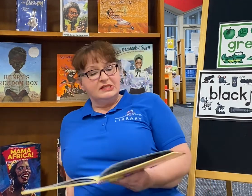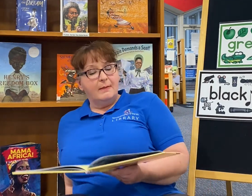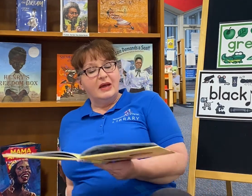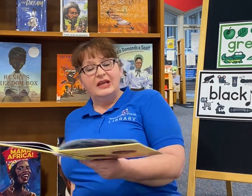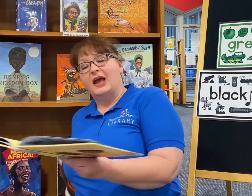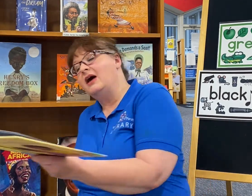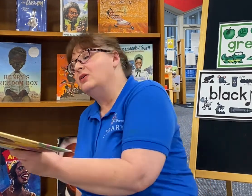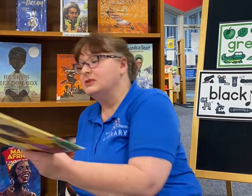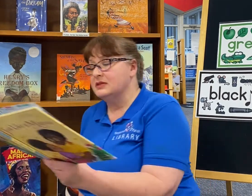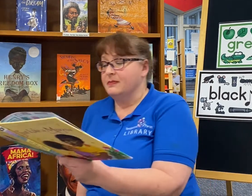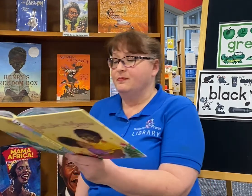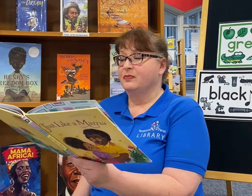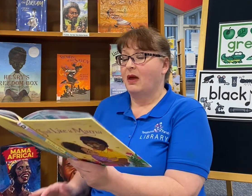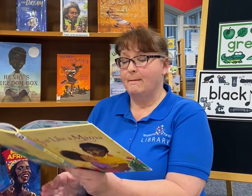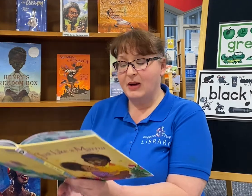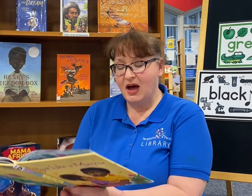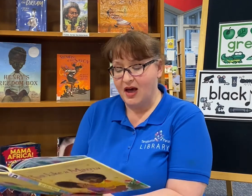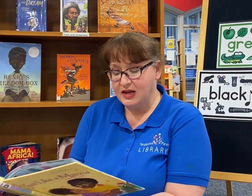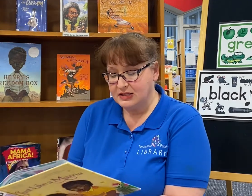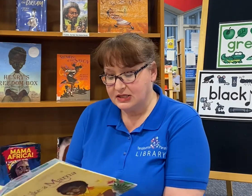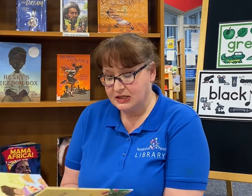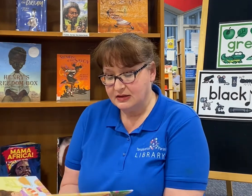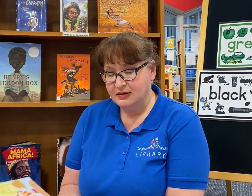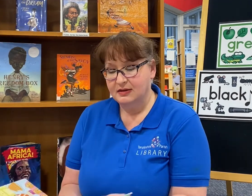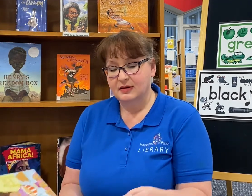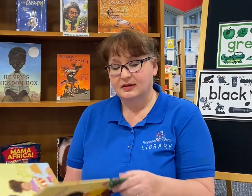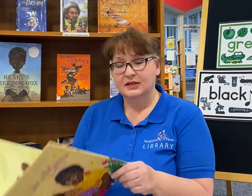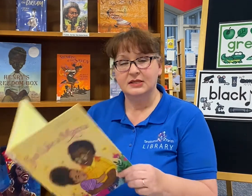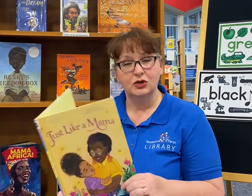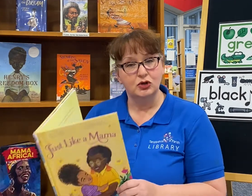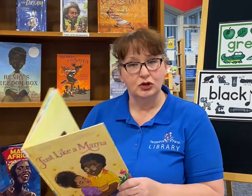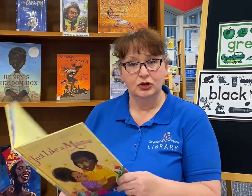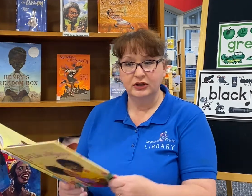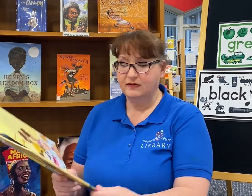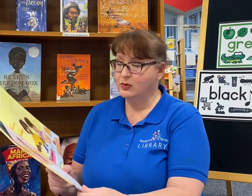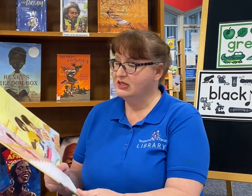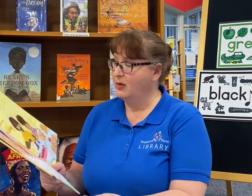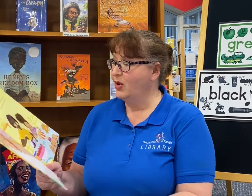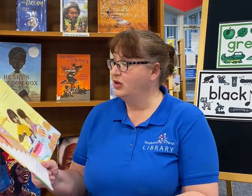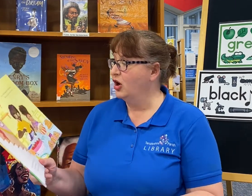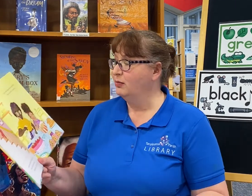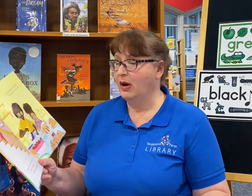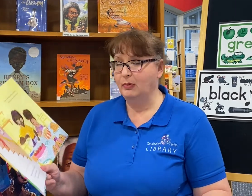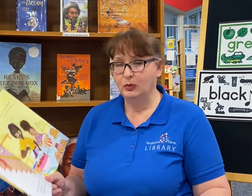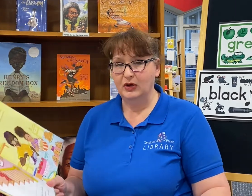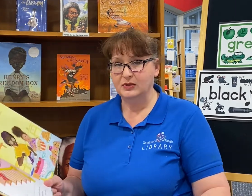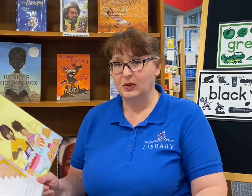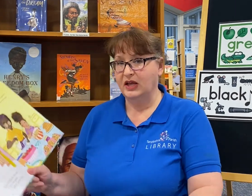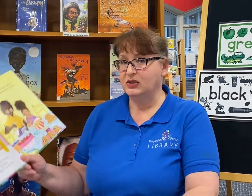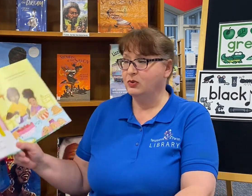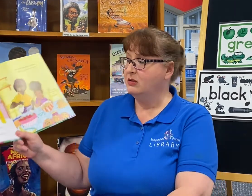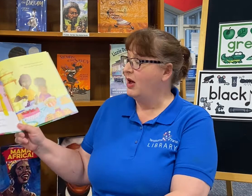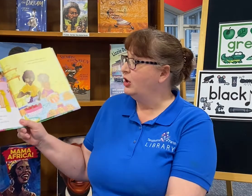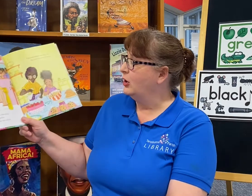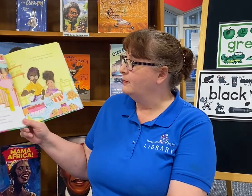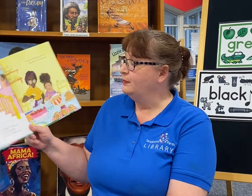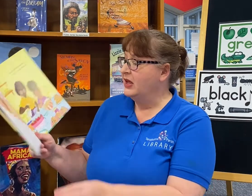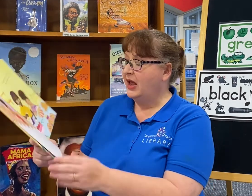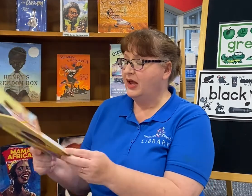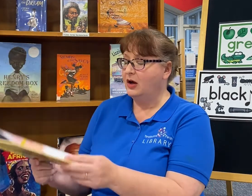somebody else, but this little girl lives with someone called Mama Rose. So let's read about her. And oh,